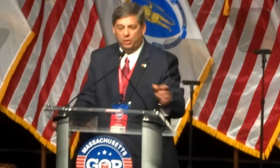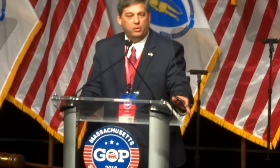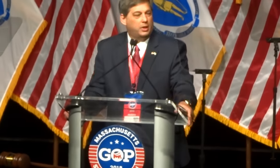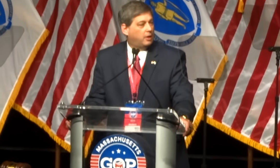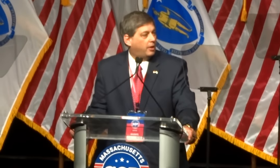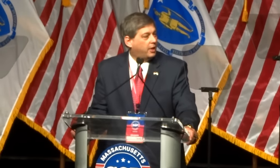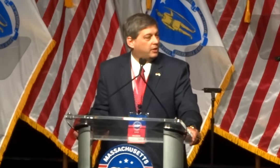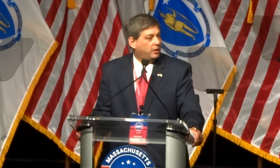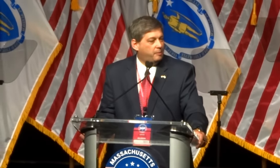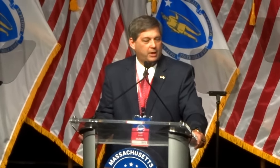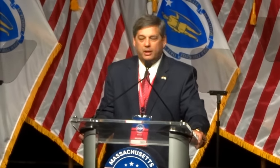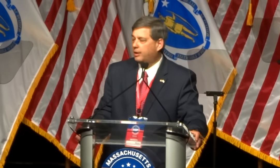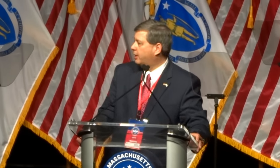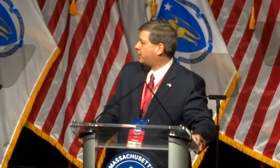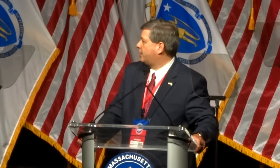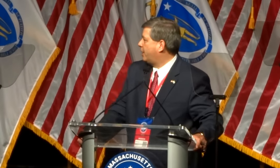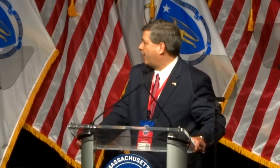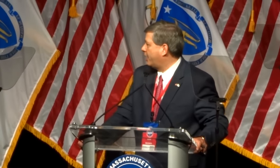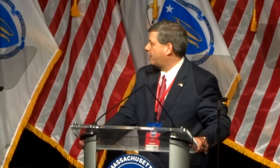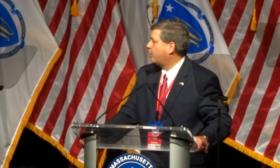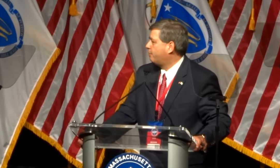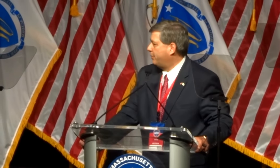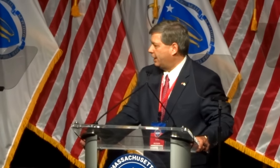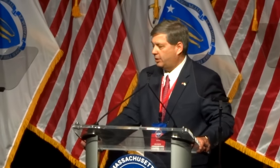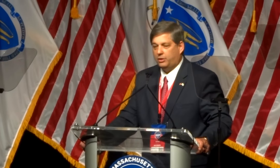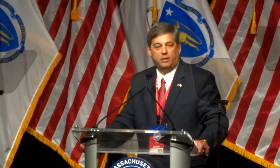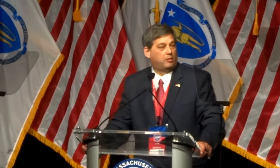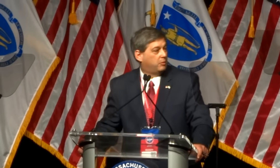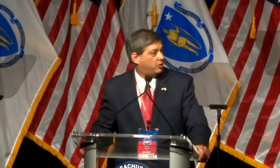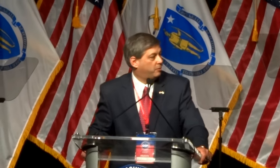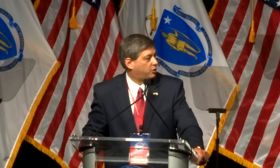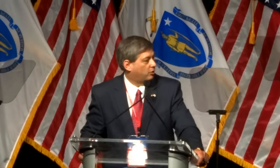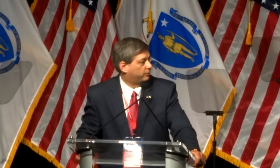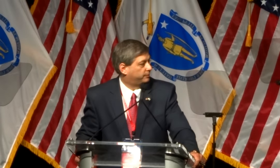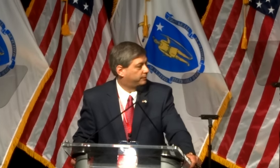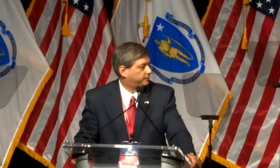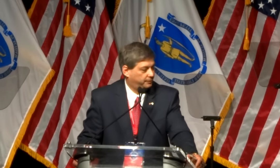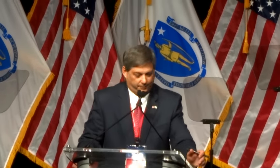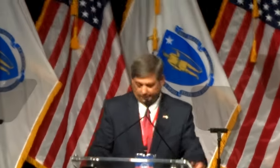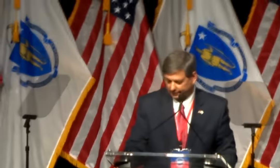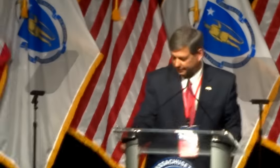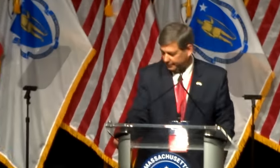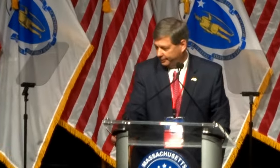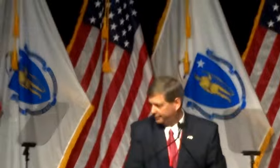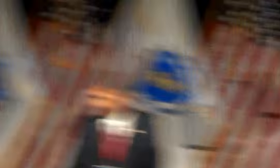I would remind you that the limit is 9 minutes. Mr. Mitchell.